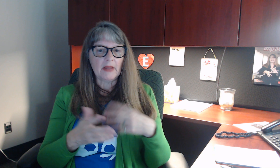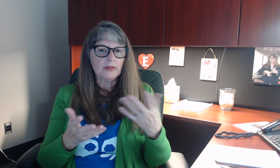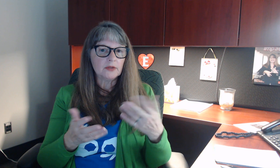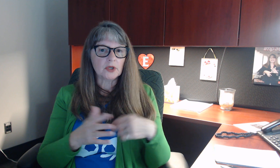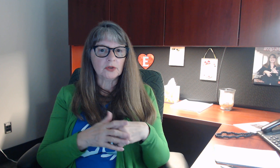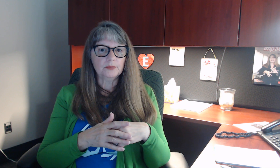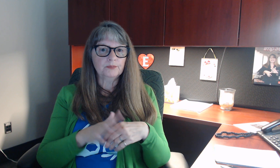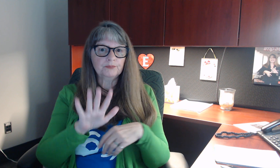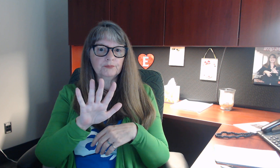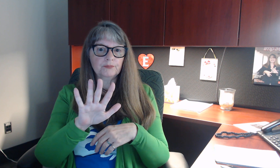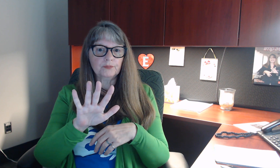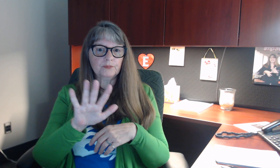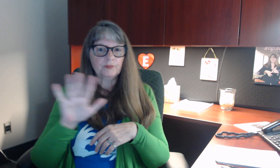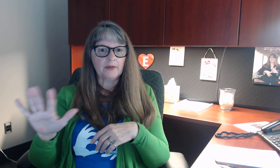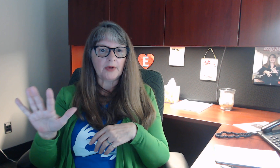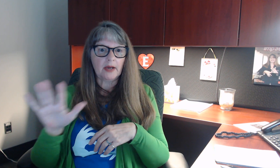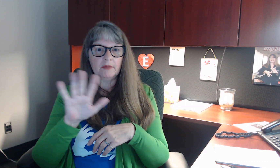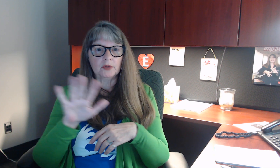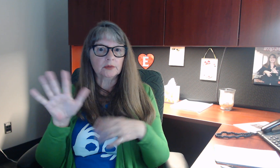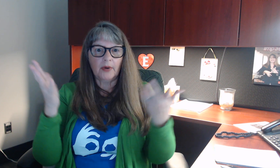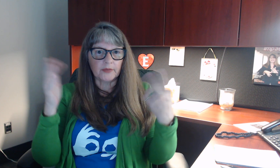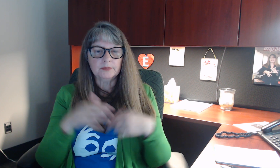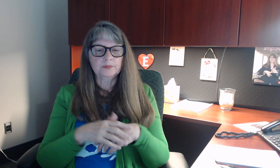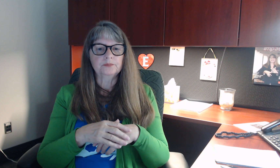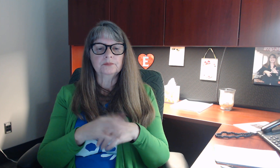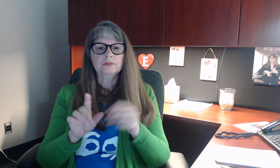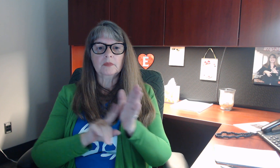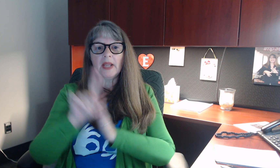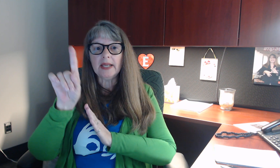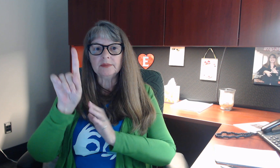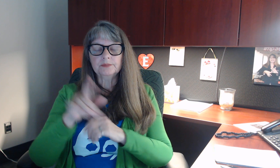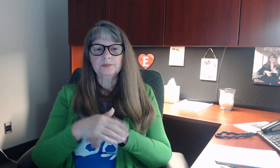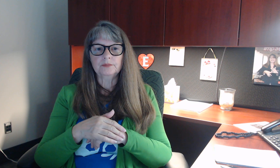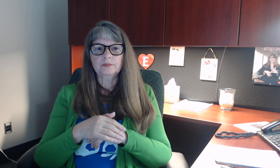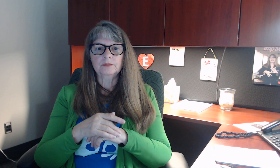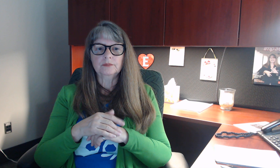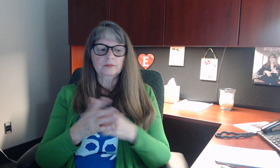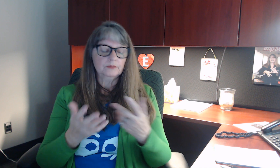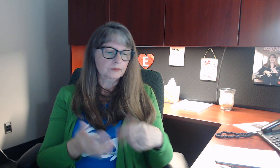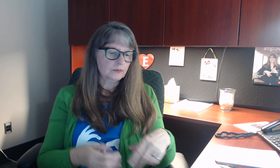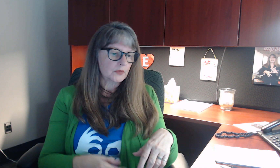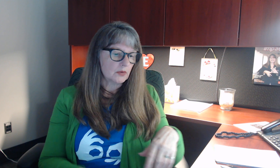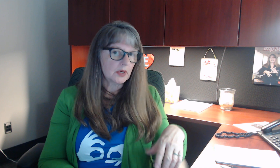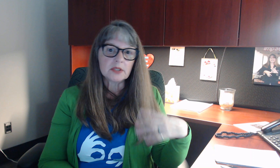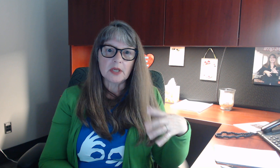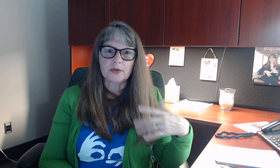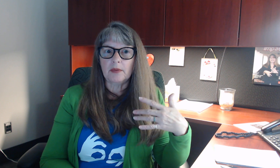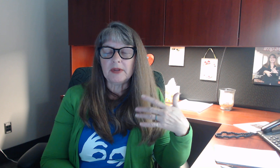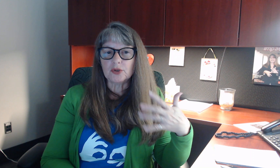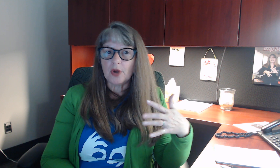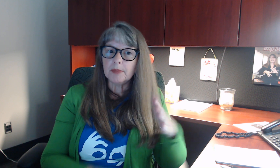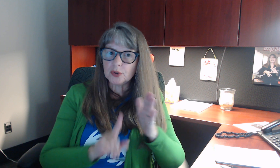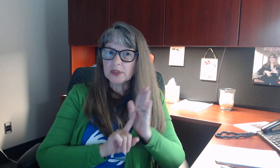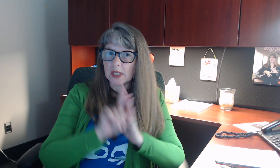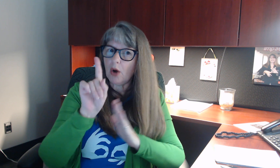tell you 5'5" or whatever. Height. So it doesn't necessarily mean that you're tall, but you can say, oh,